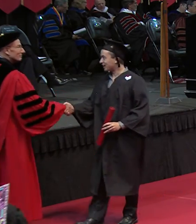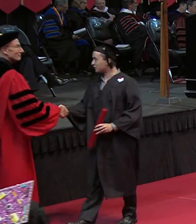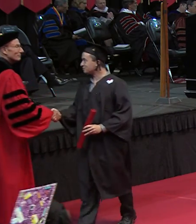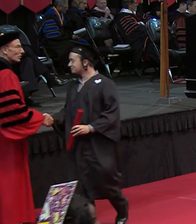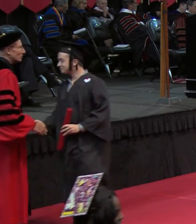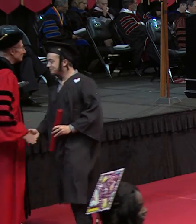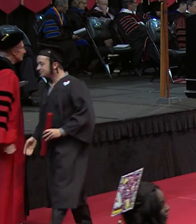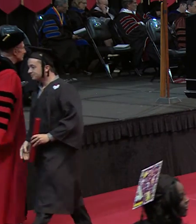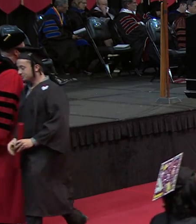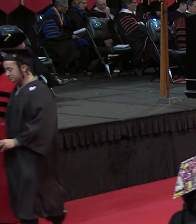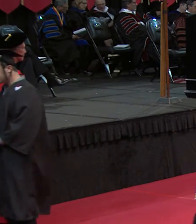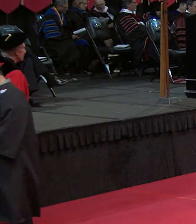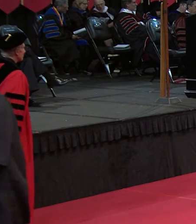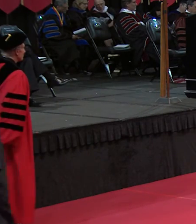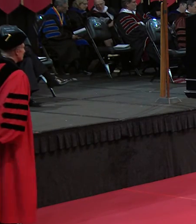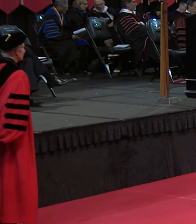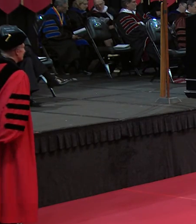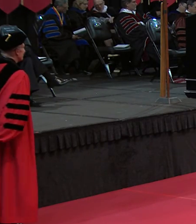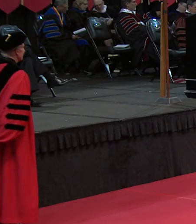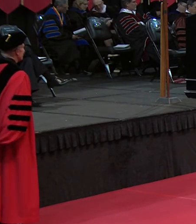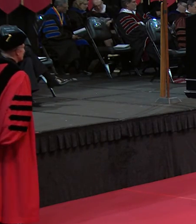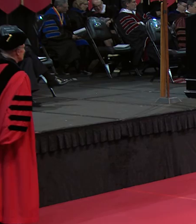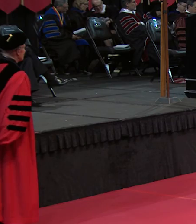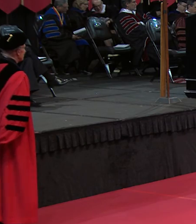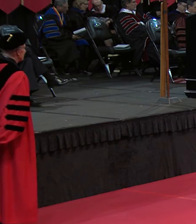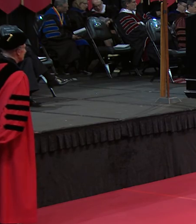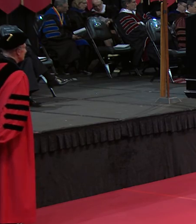Jason Alexander Hatton.